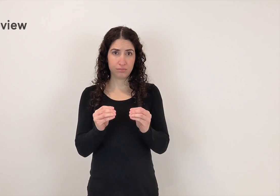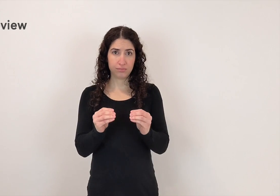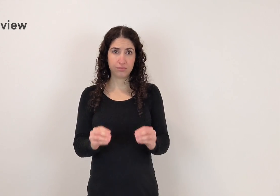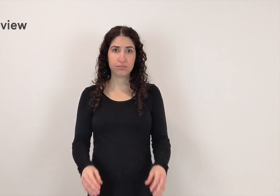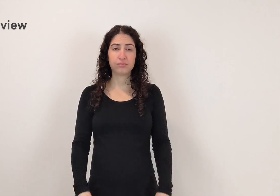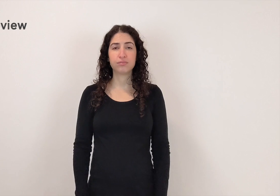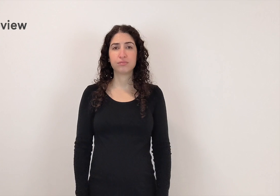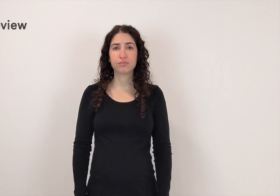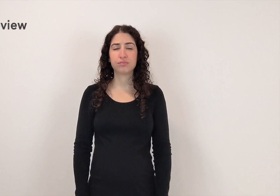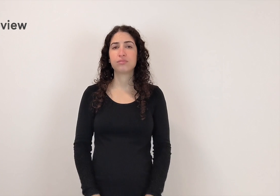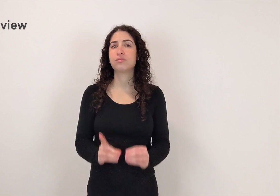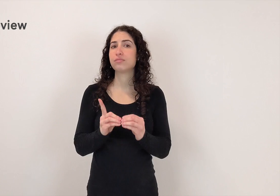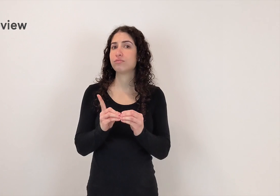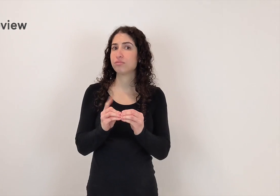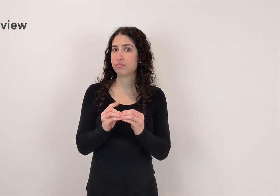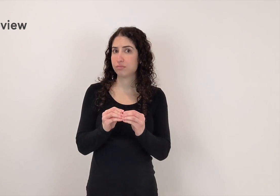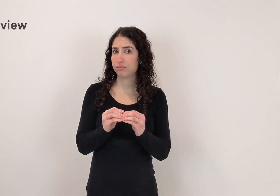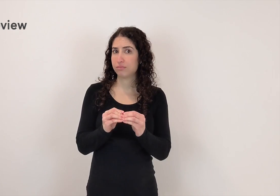more, one more,